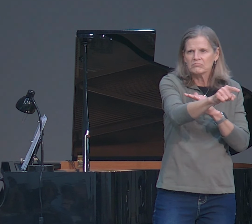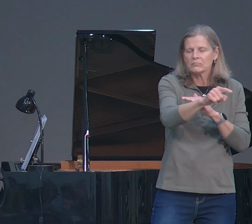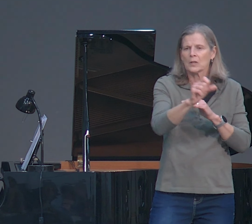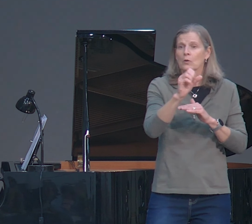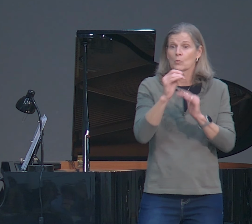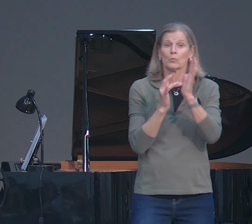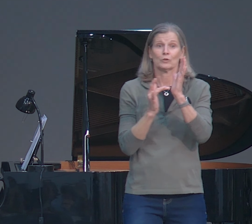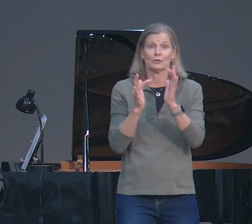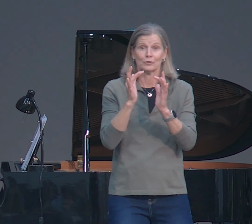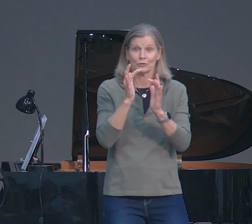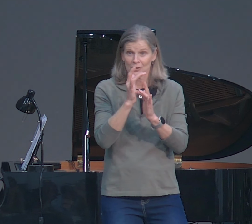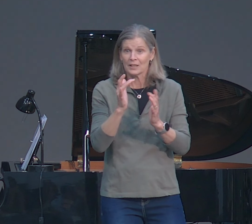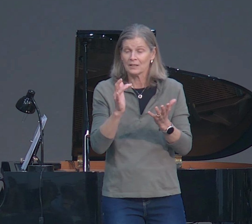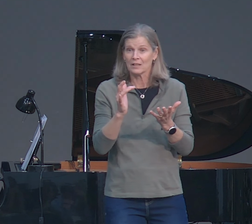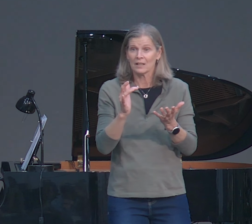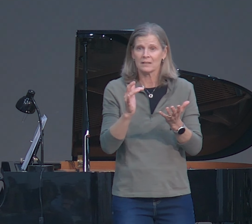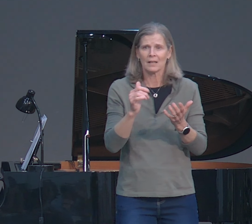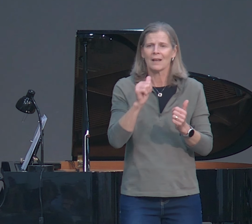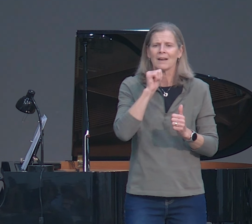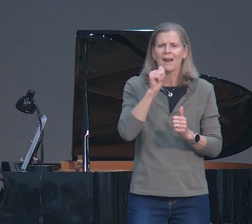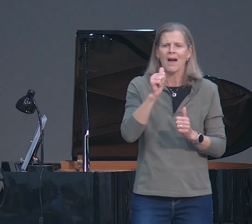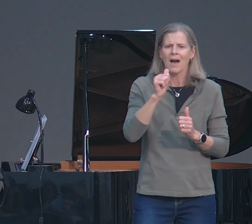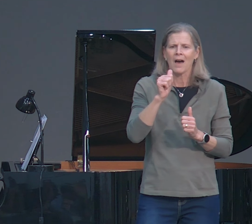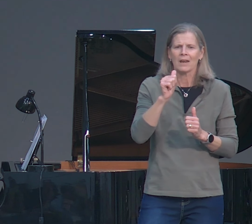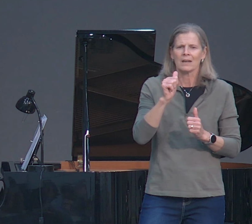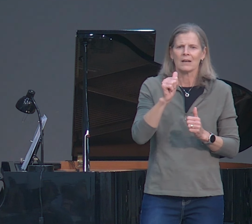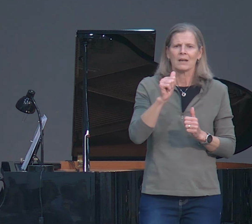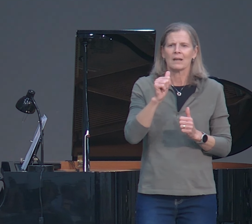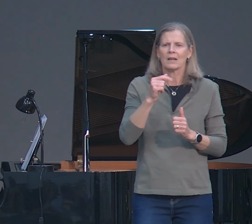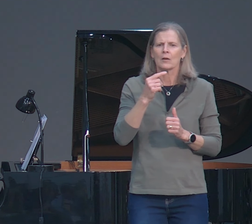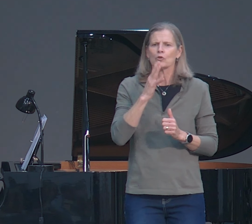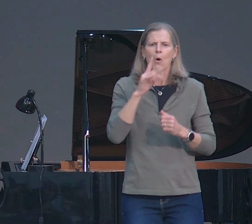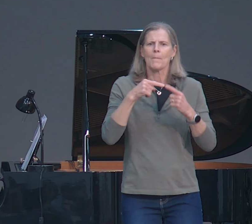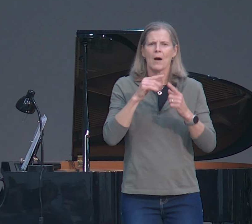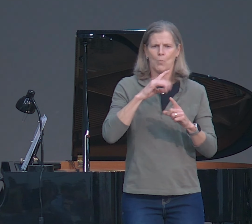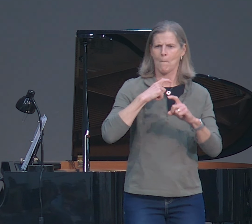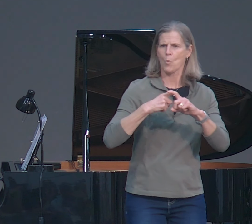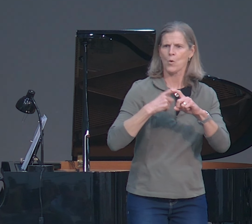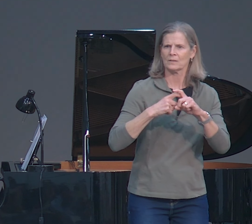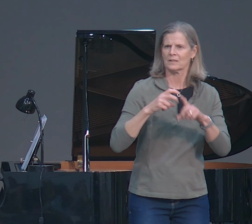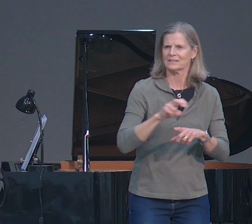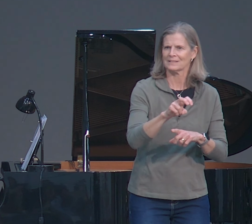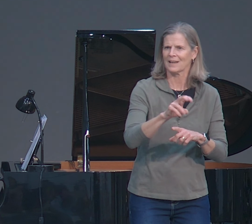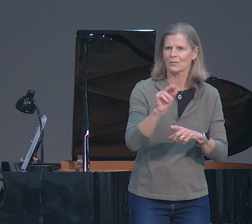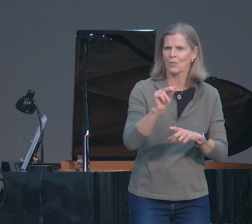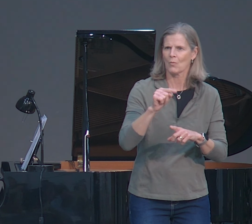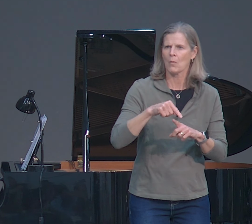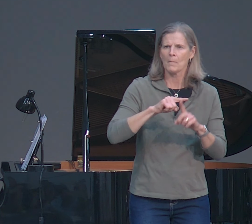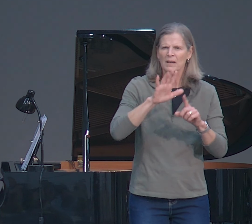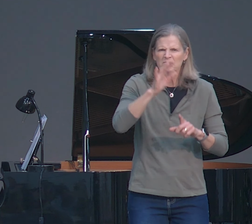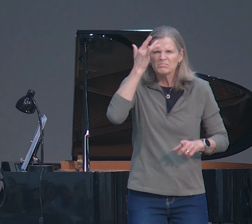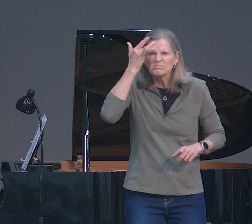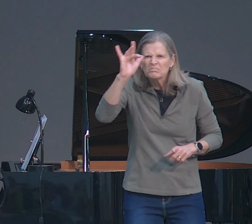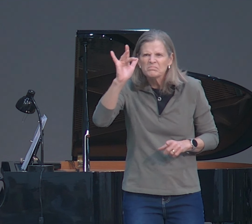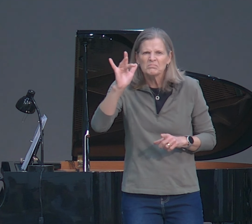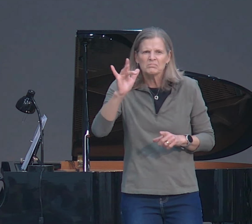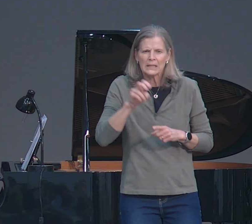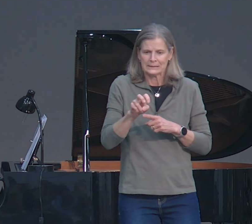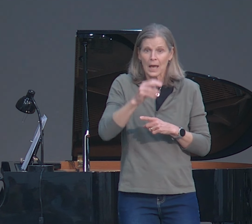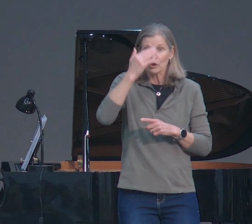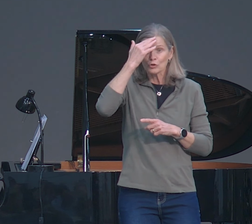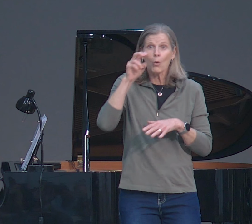And so Jesus, by the way, he's not picturing the poison of the serpent. He's picturing the shrewdness. Snakes know